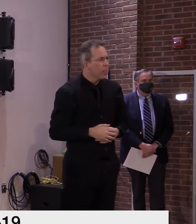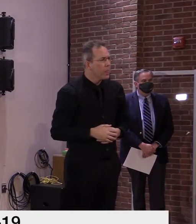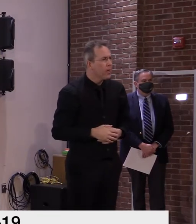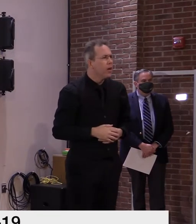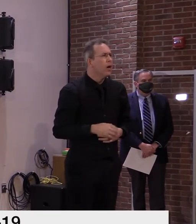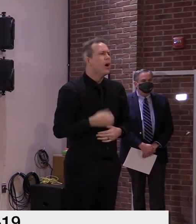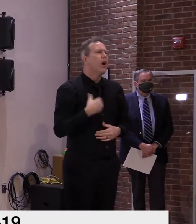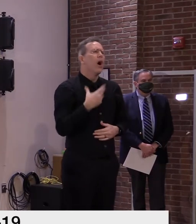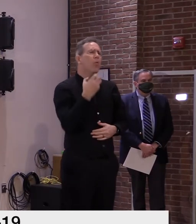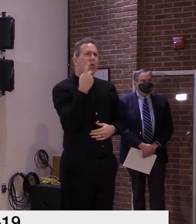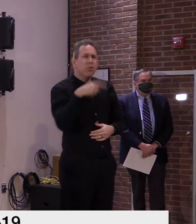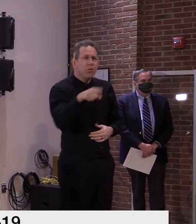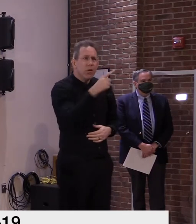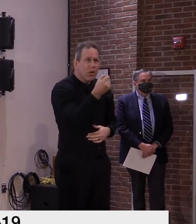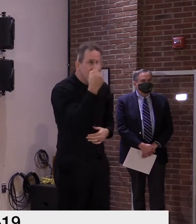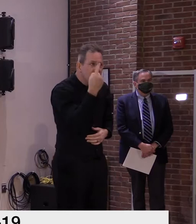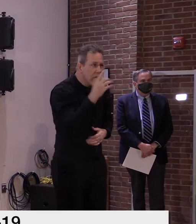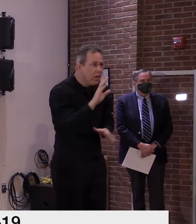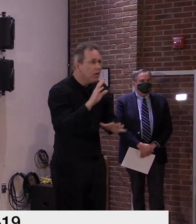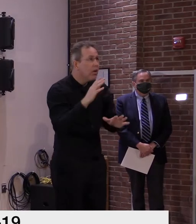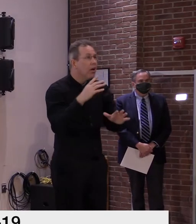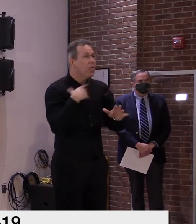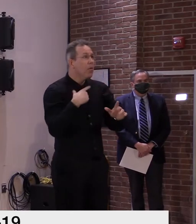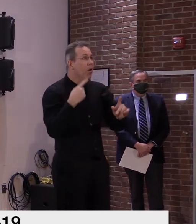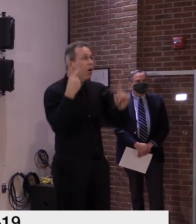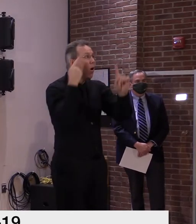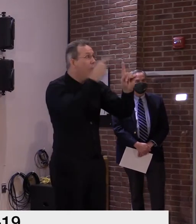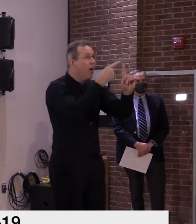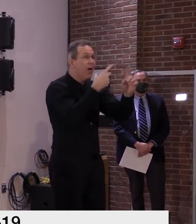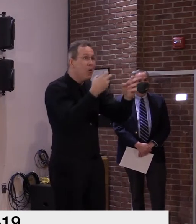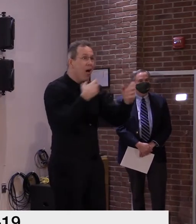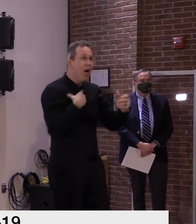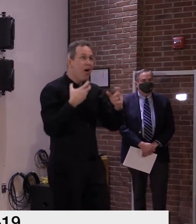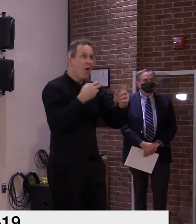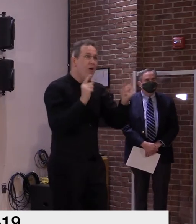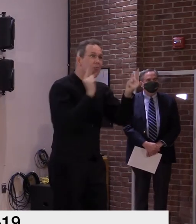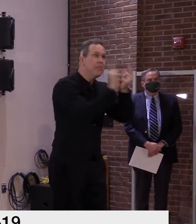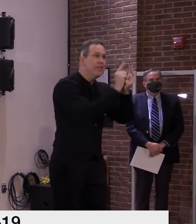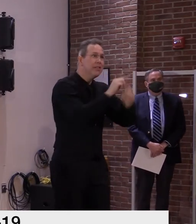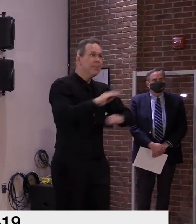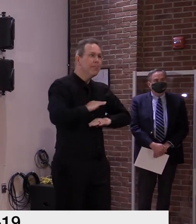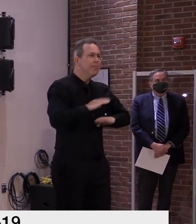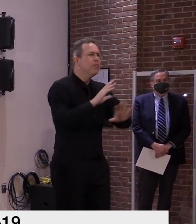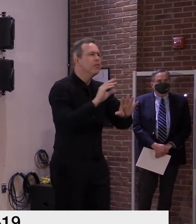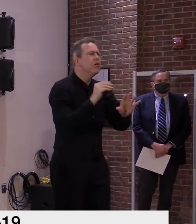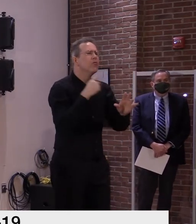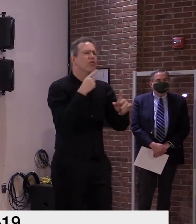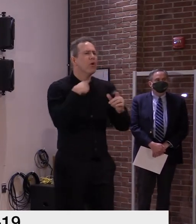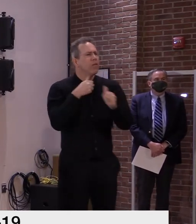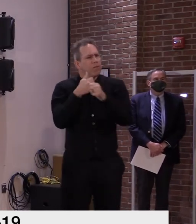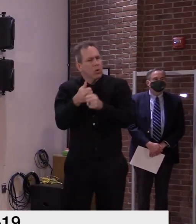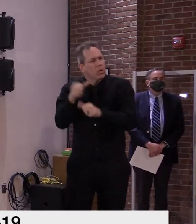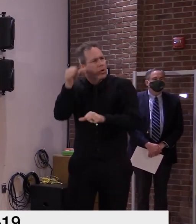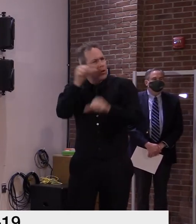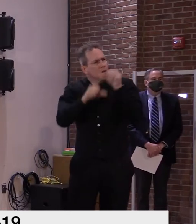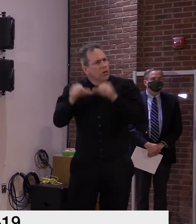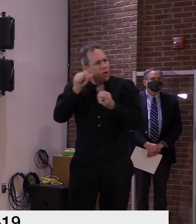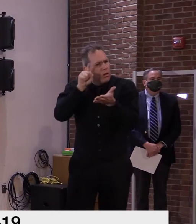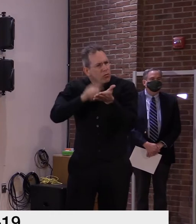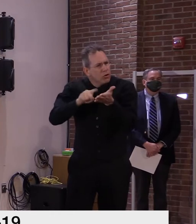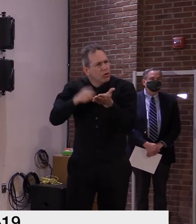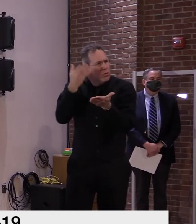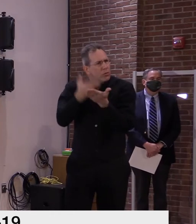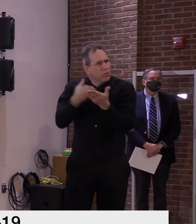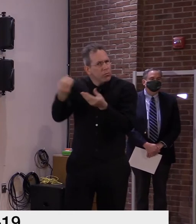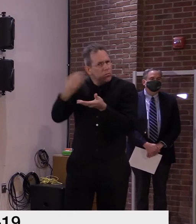goal isn't just about what I want. It's because the science and the data tells us our kids aren't doing well, and you'll hear more